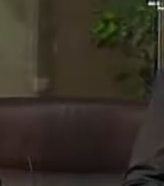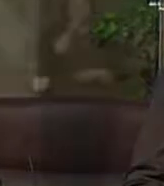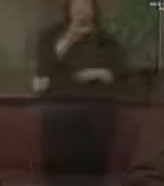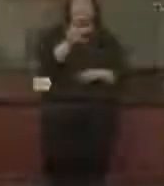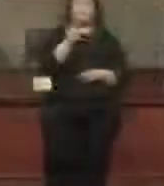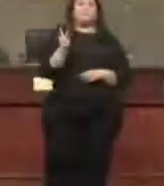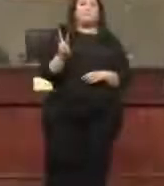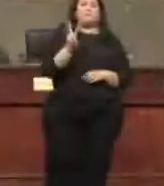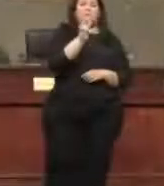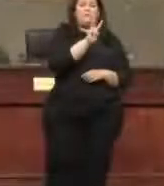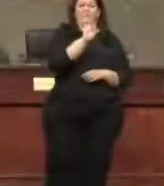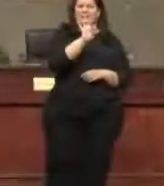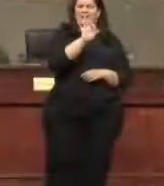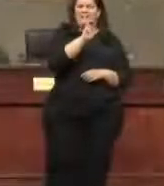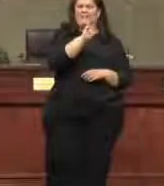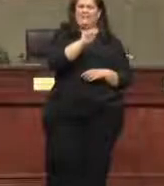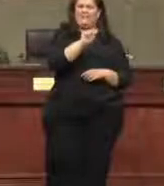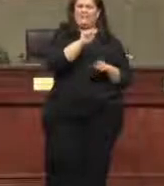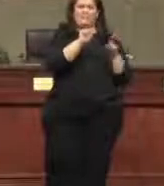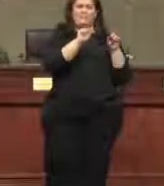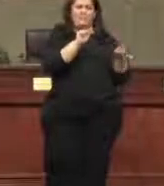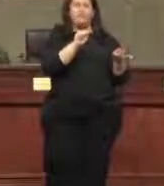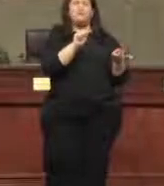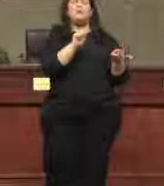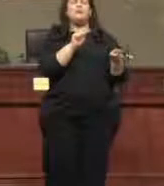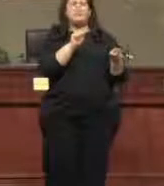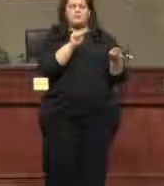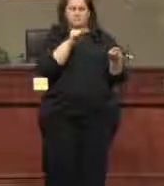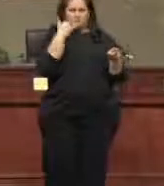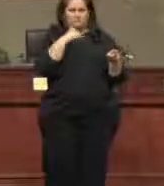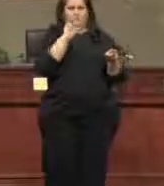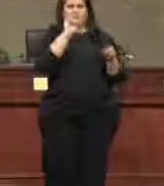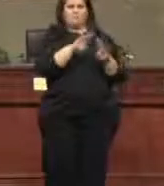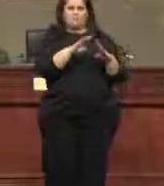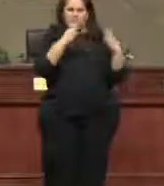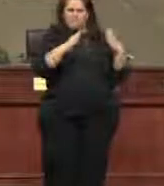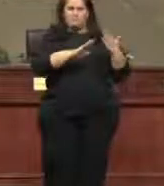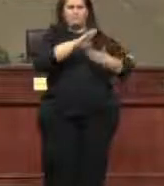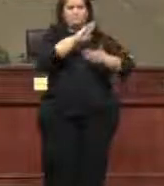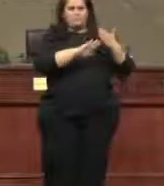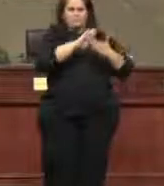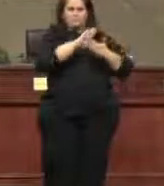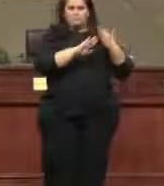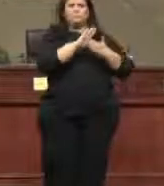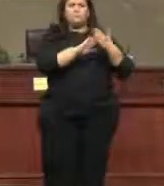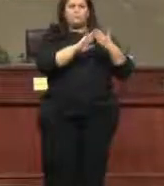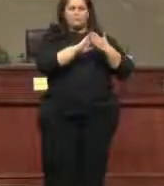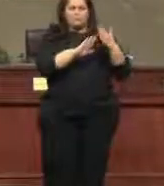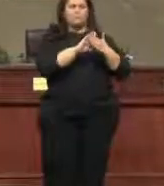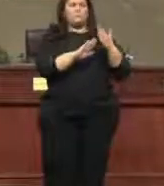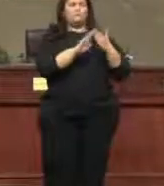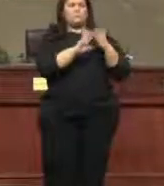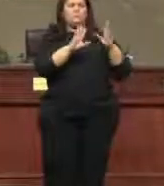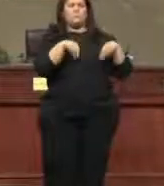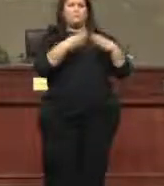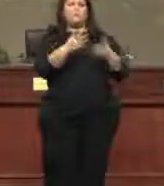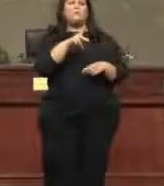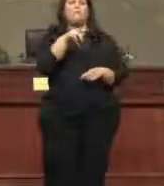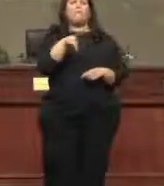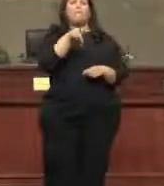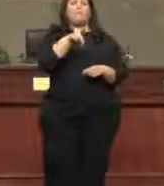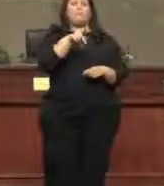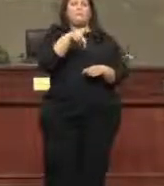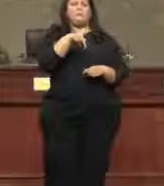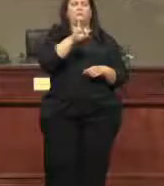site, the FEMA site, the federally sponsored site, continues to operate and will be offering Pfizer at that